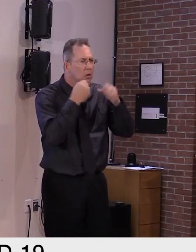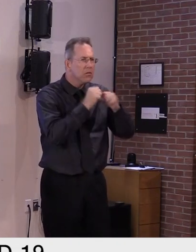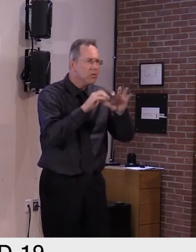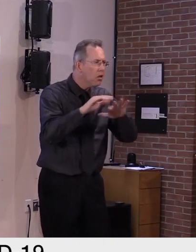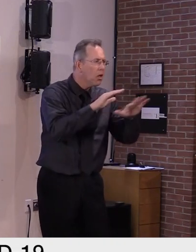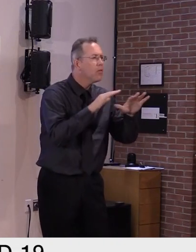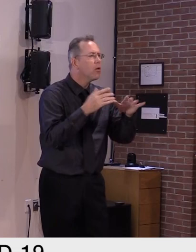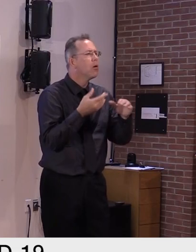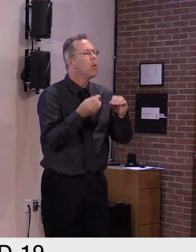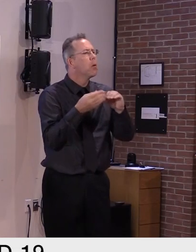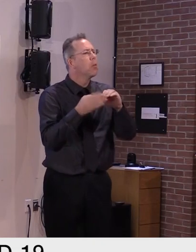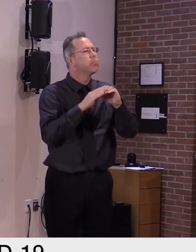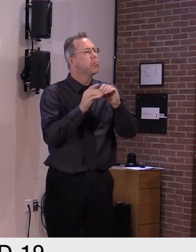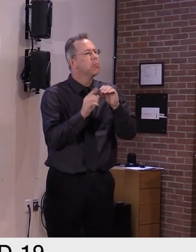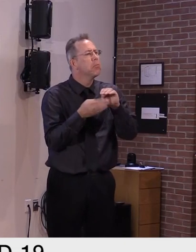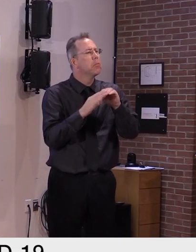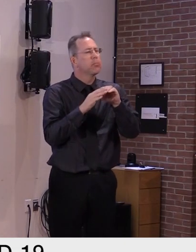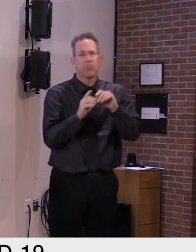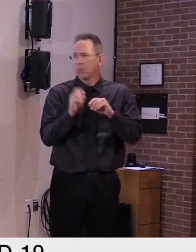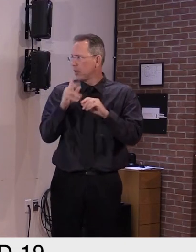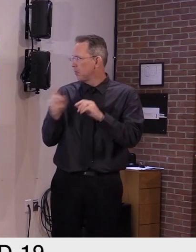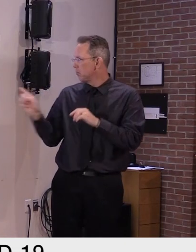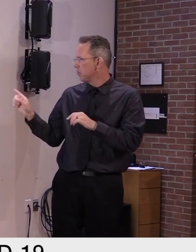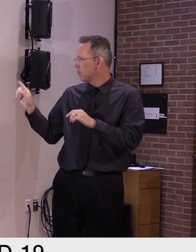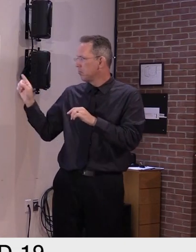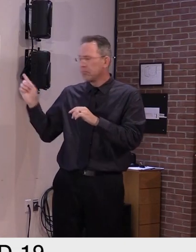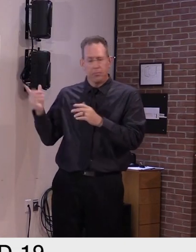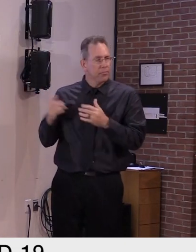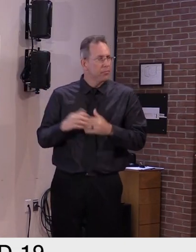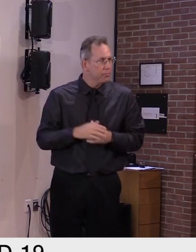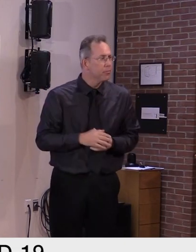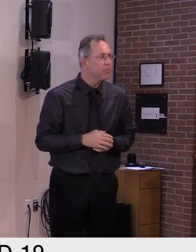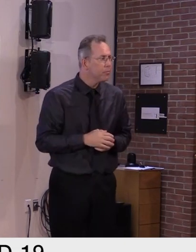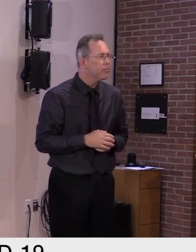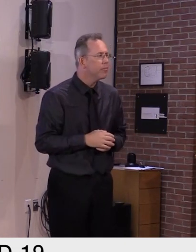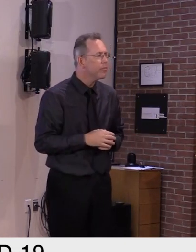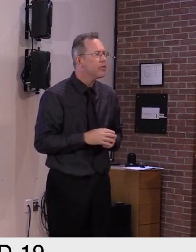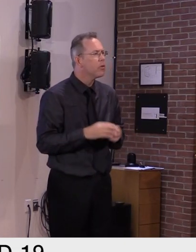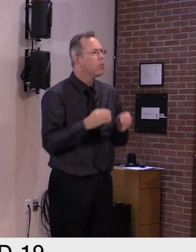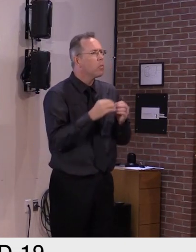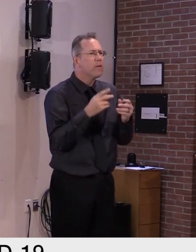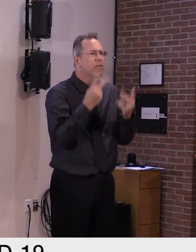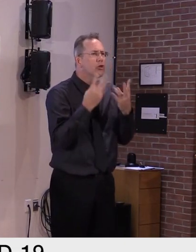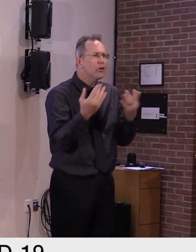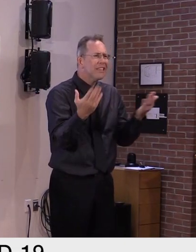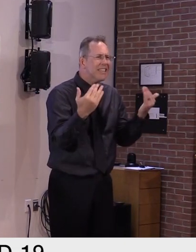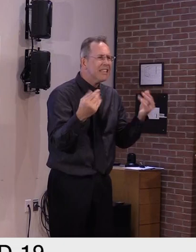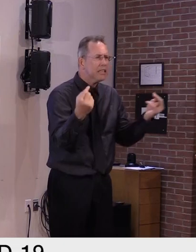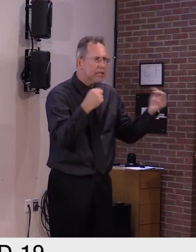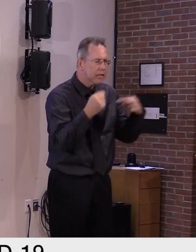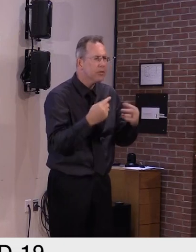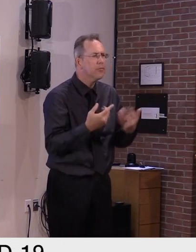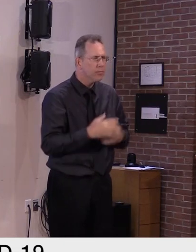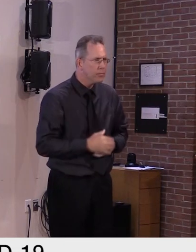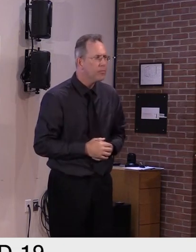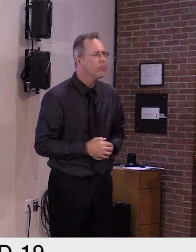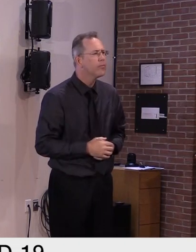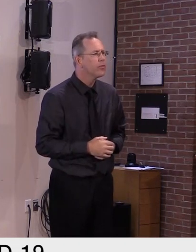although certainly down compared to previous years, and the summer generally a busier time certainly for